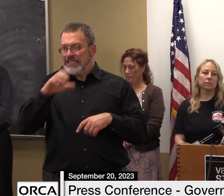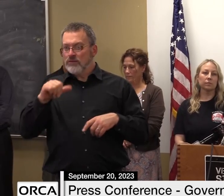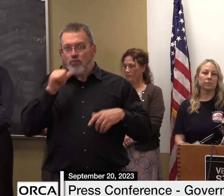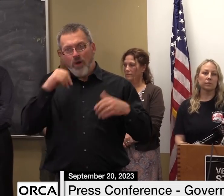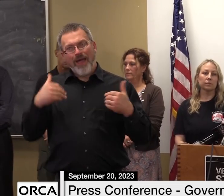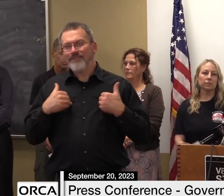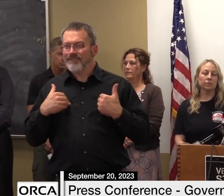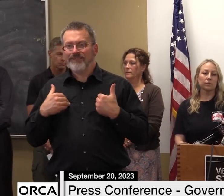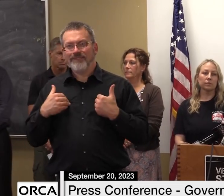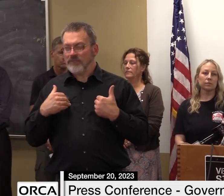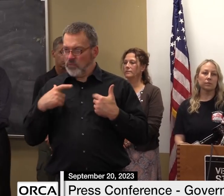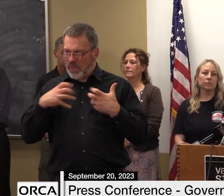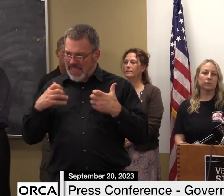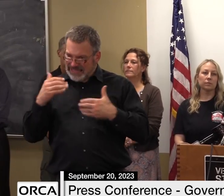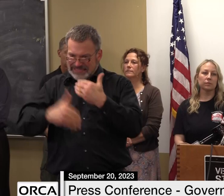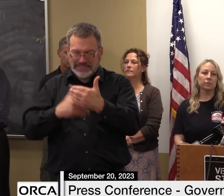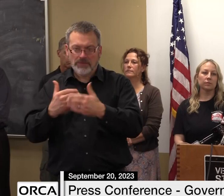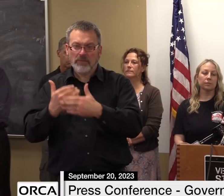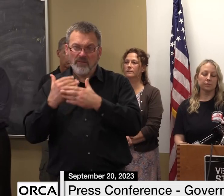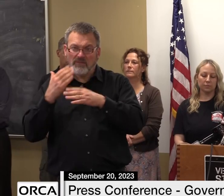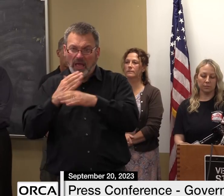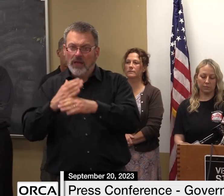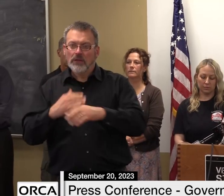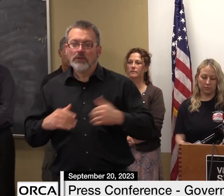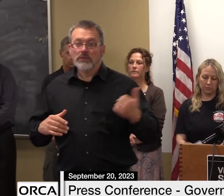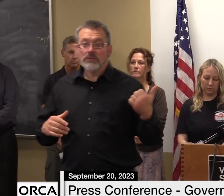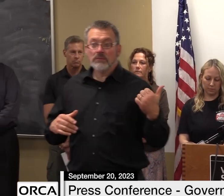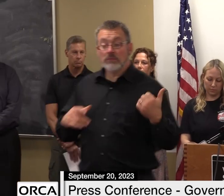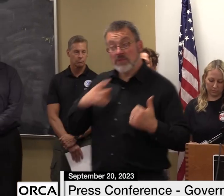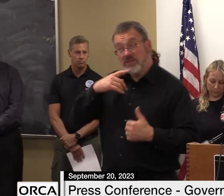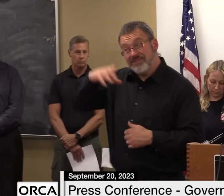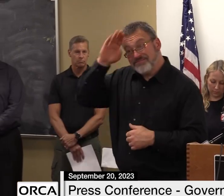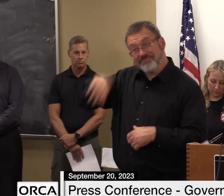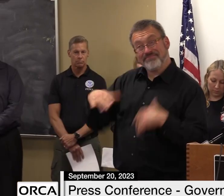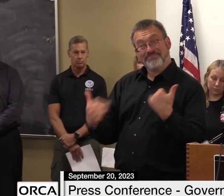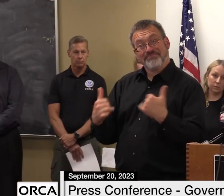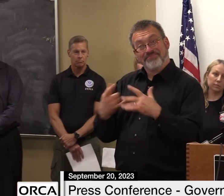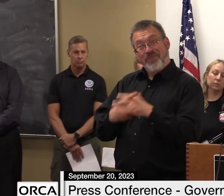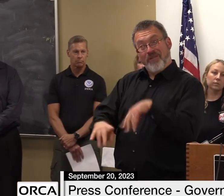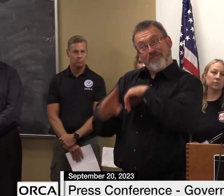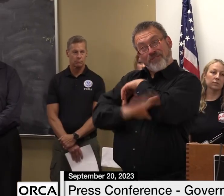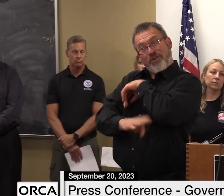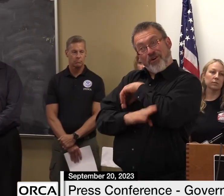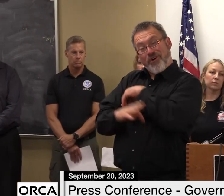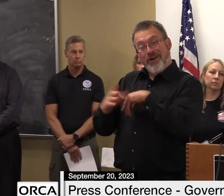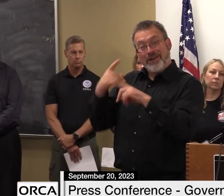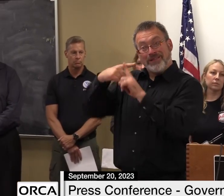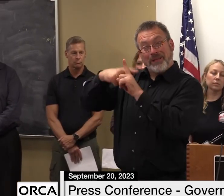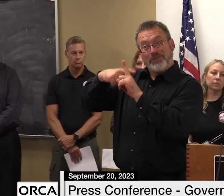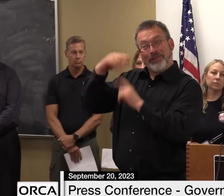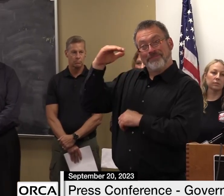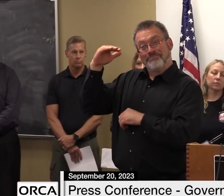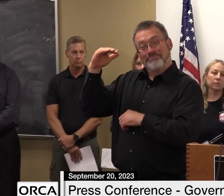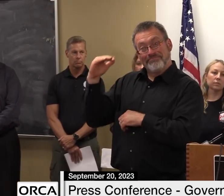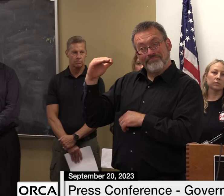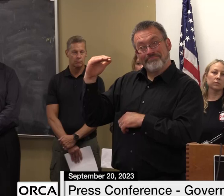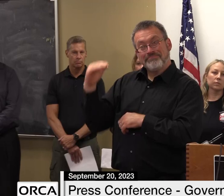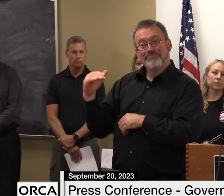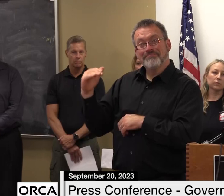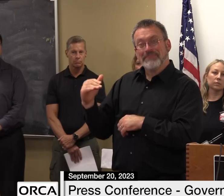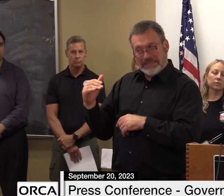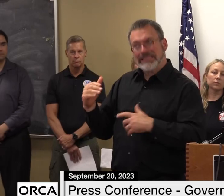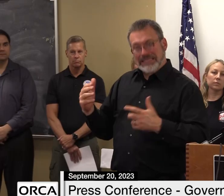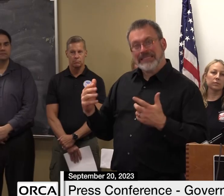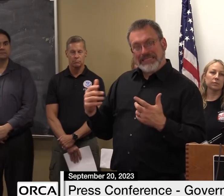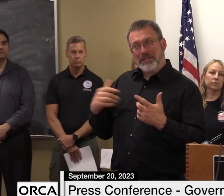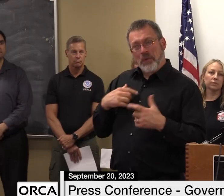when you start seeing the temperature drop, and I hear some of the stories and anecdotally, we want to make sure that